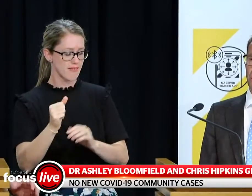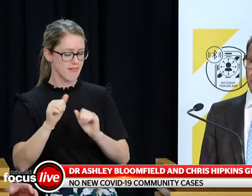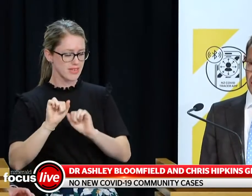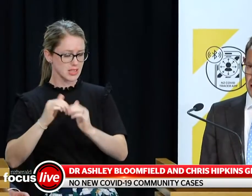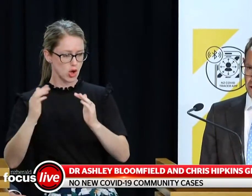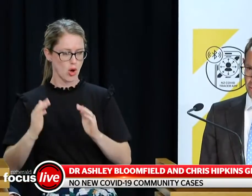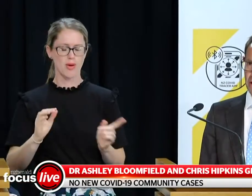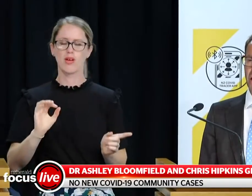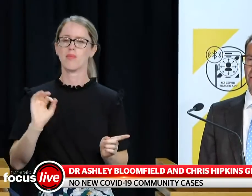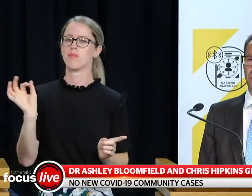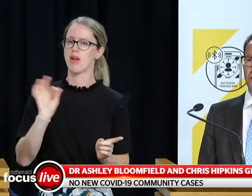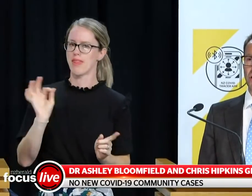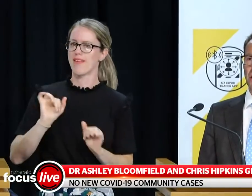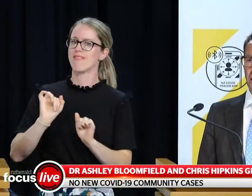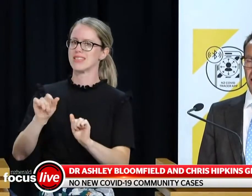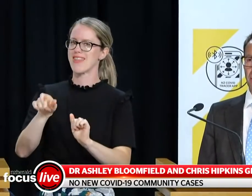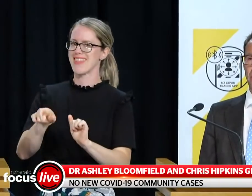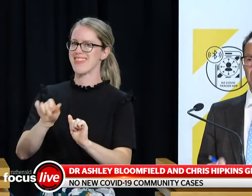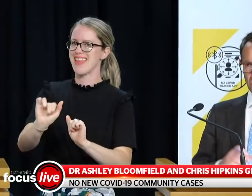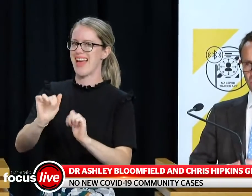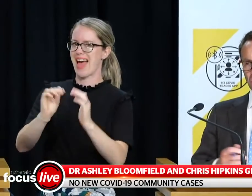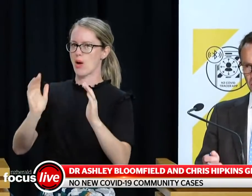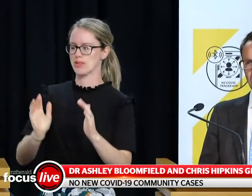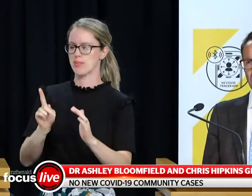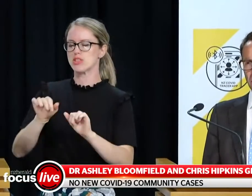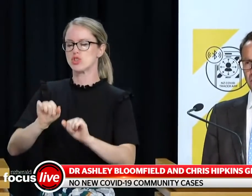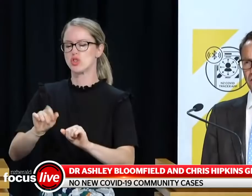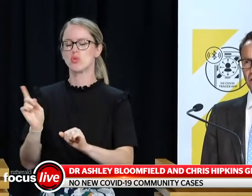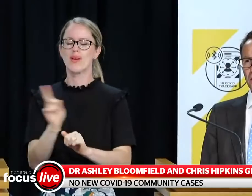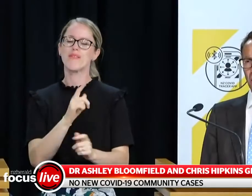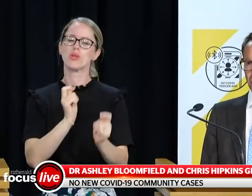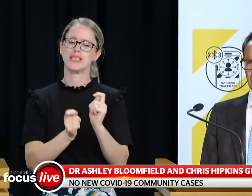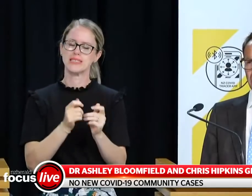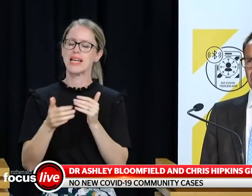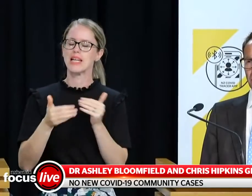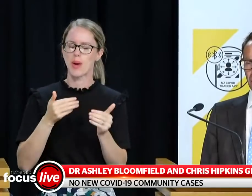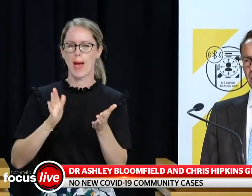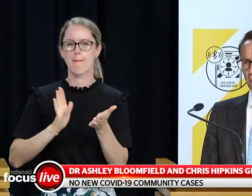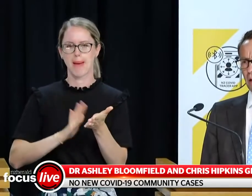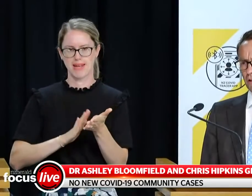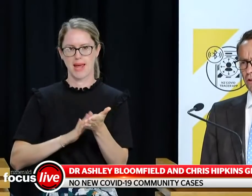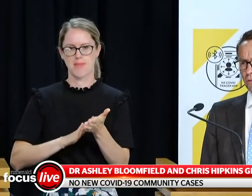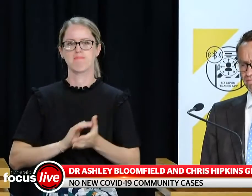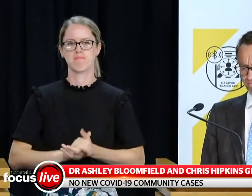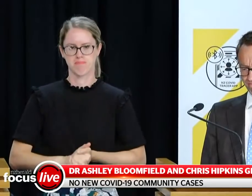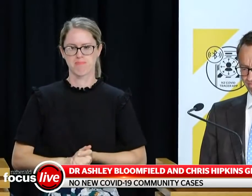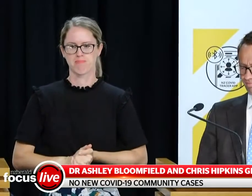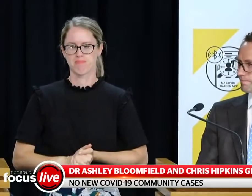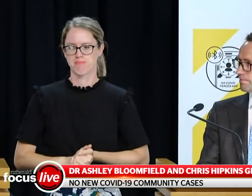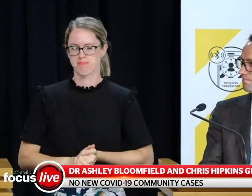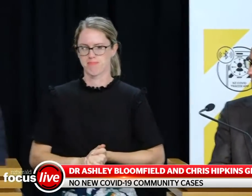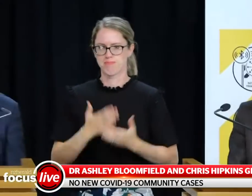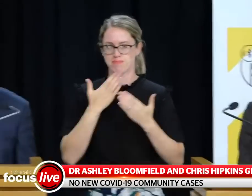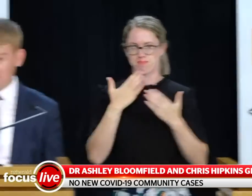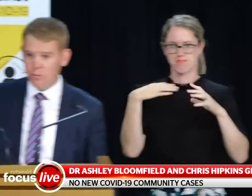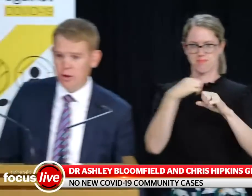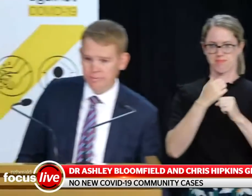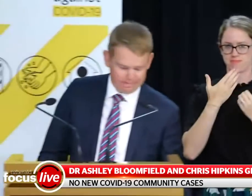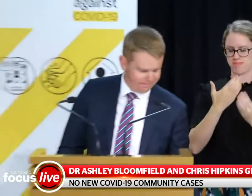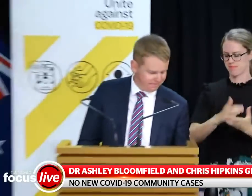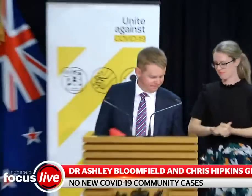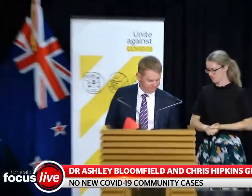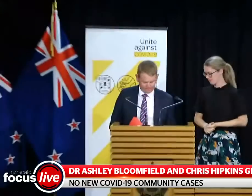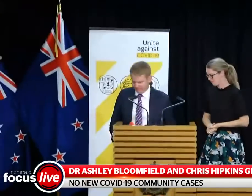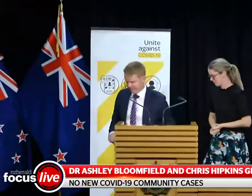case, there hadn't been a home visit, but the student went and got tested on Monday without going back to school. All right, we'll wrap up there. Thanks,